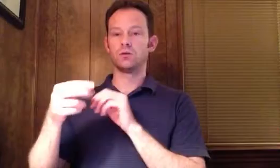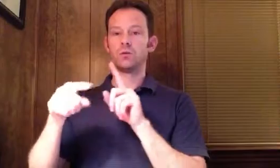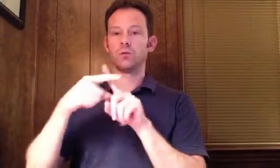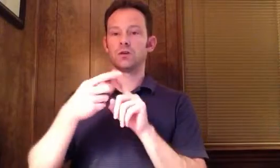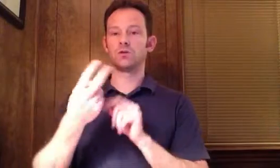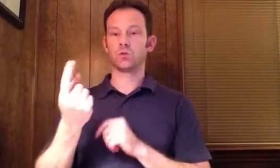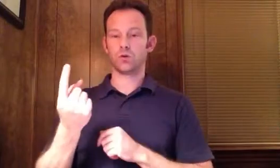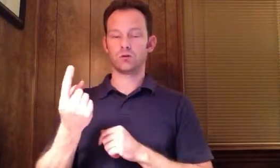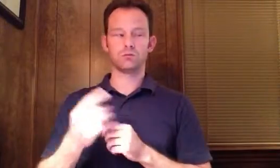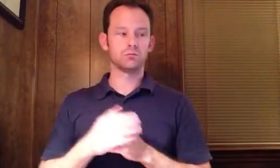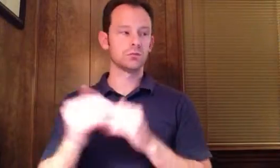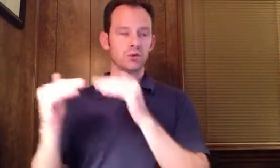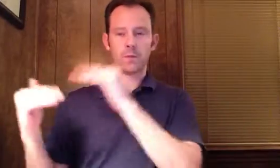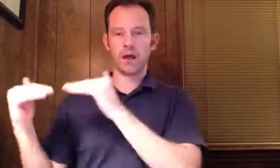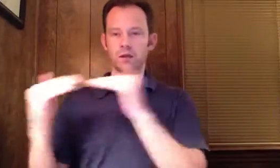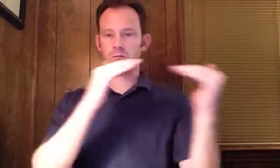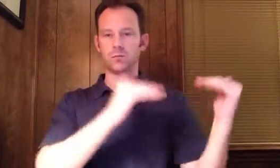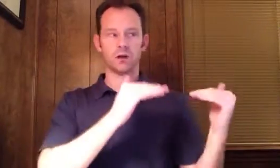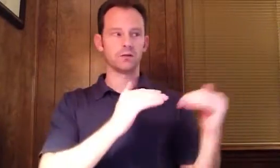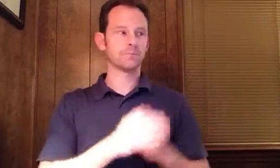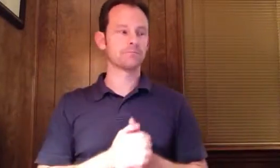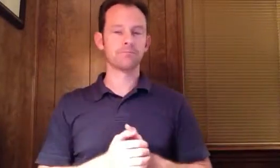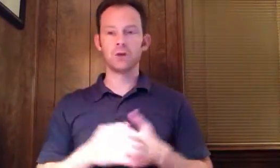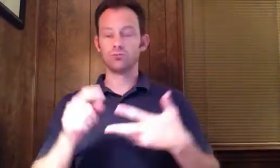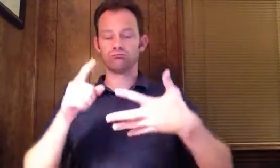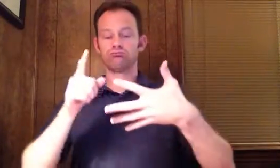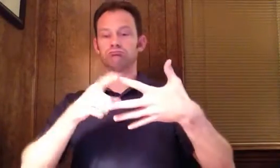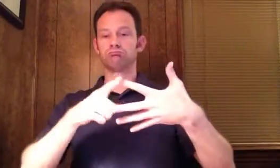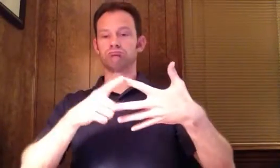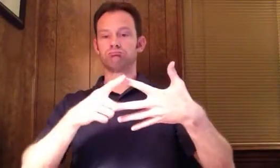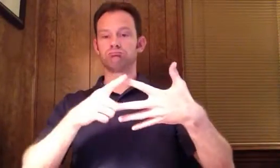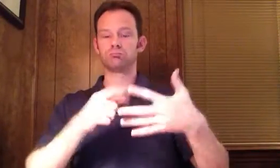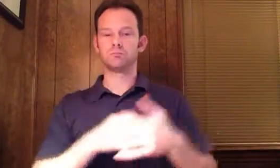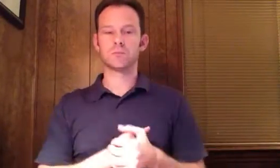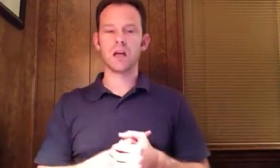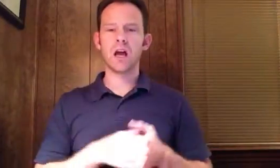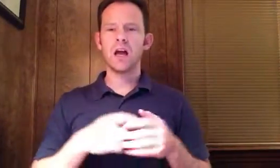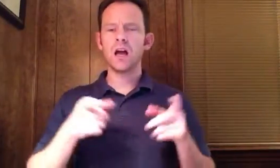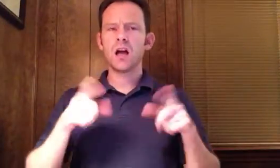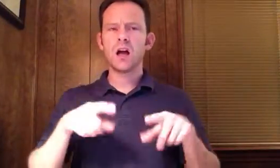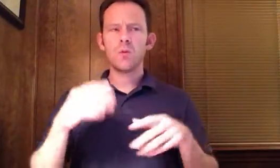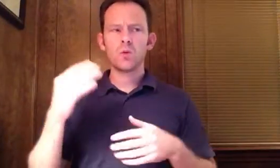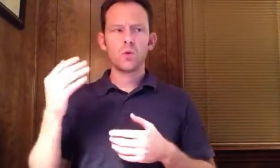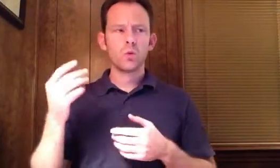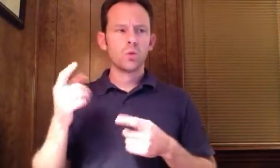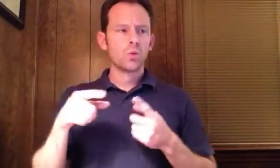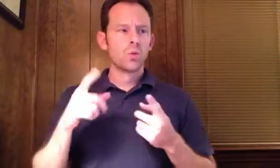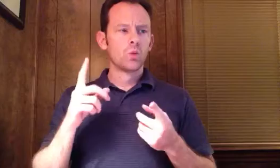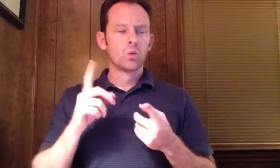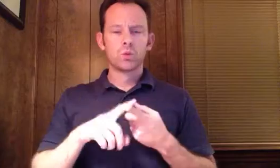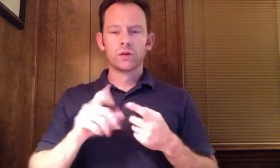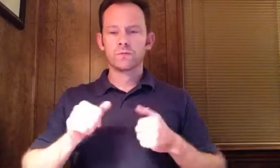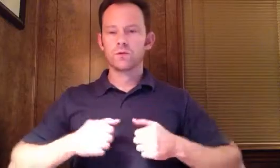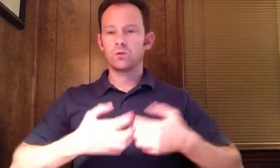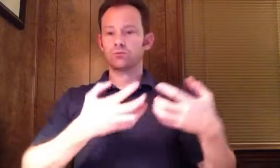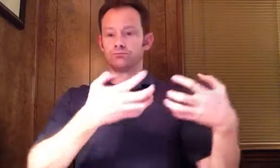Decomposition reactions. They occur when a compound, a larger molecule, breaks up into smaller particles. Sometimes those